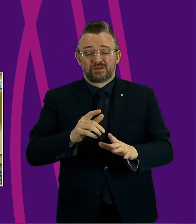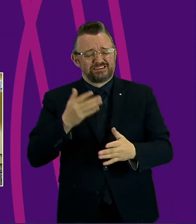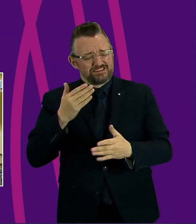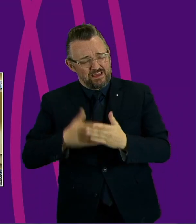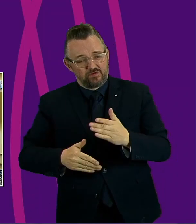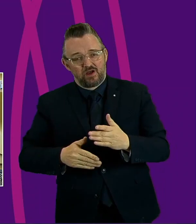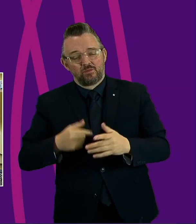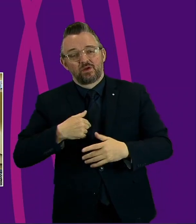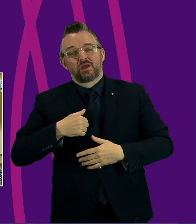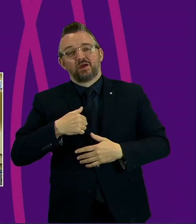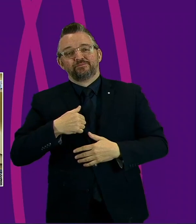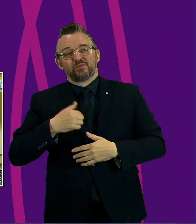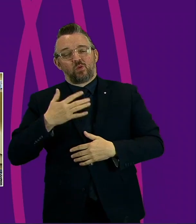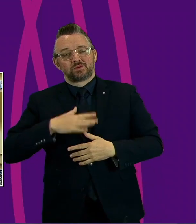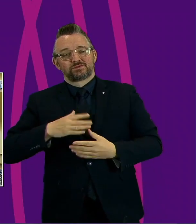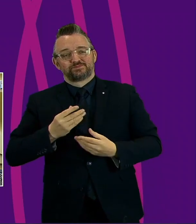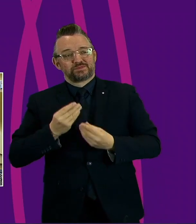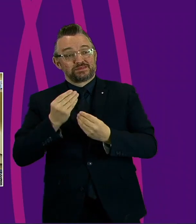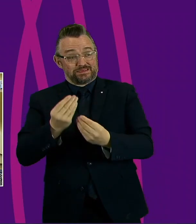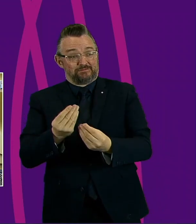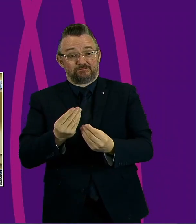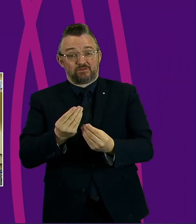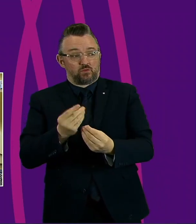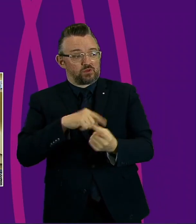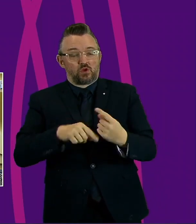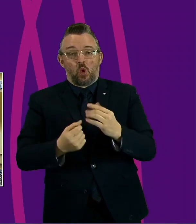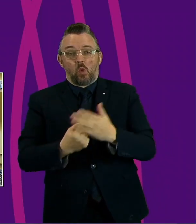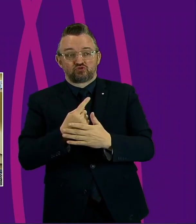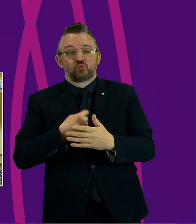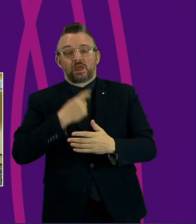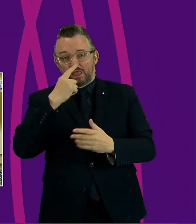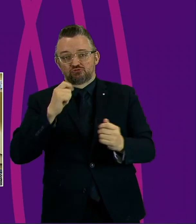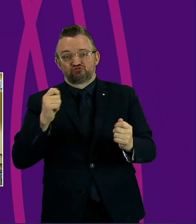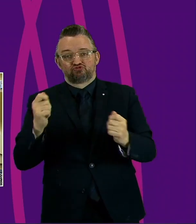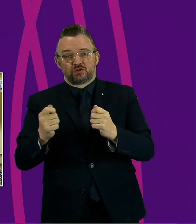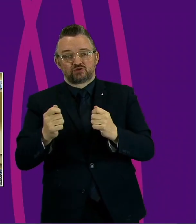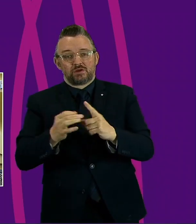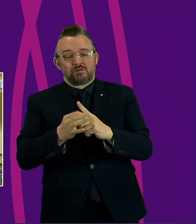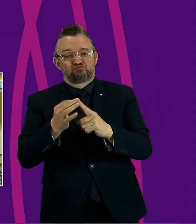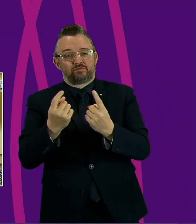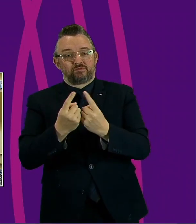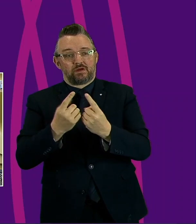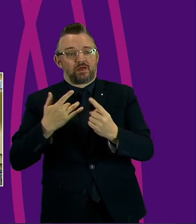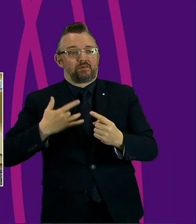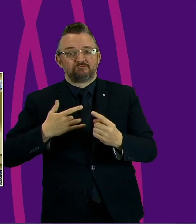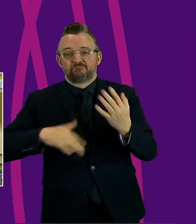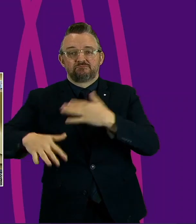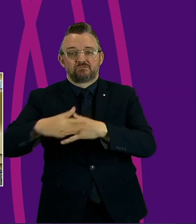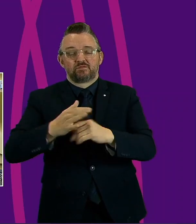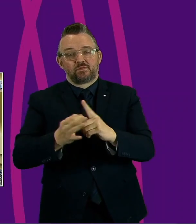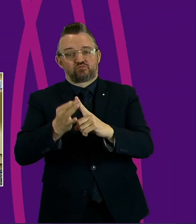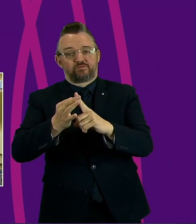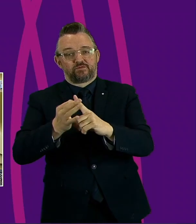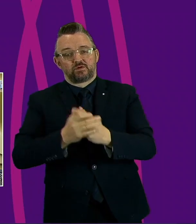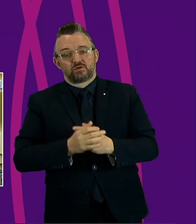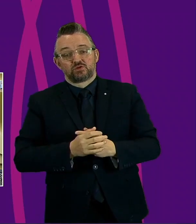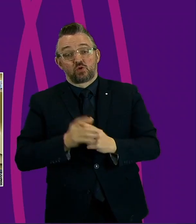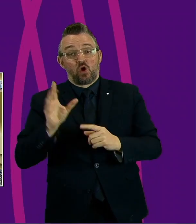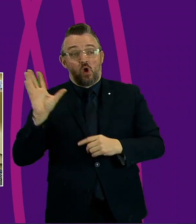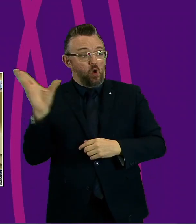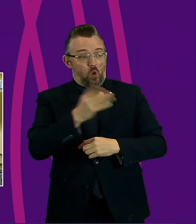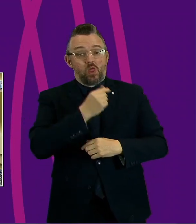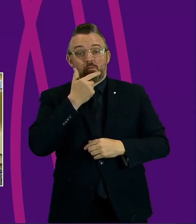it gives us an opportunity to change things for the better, and that's something I'm determined to try to do, and everybody, as I say, has a contribution to make to